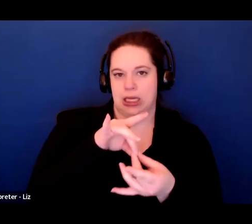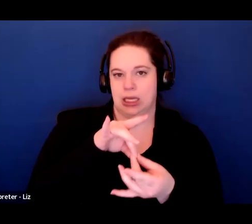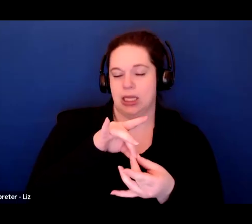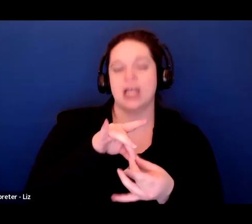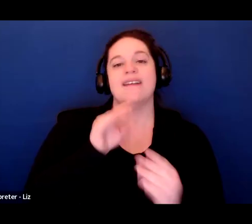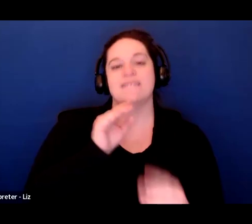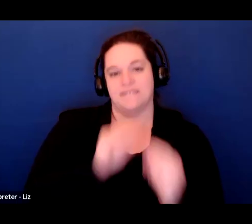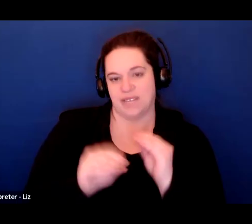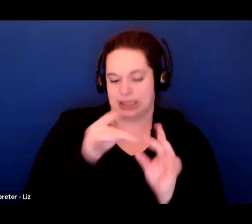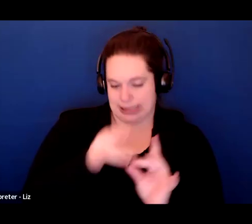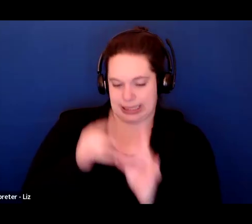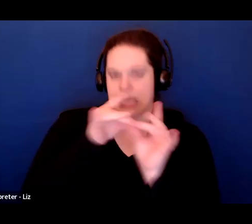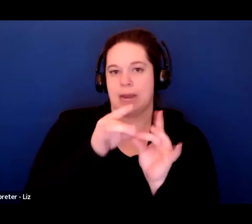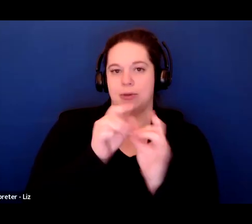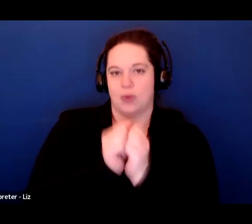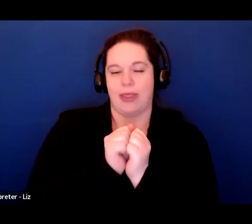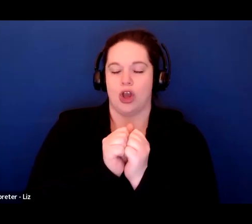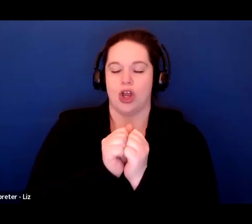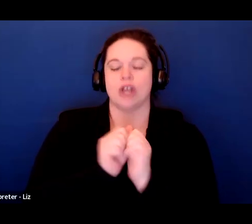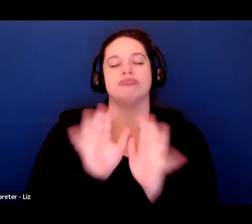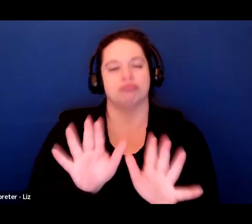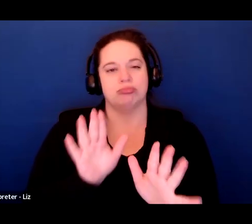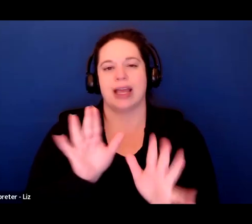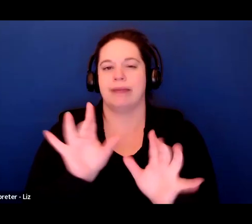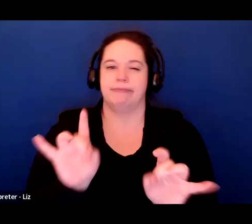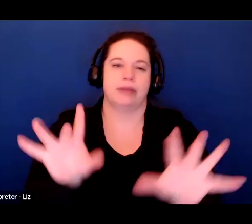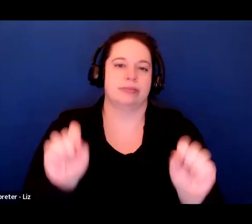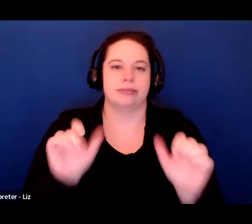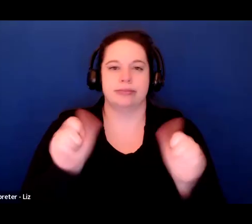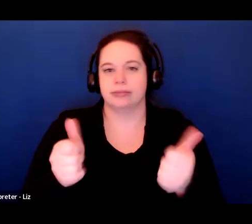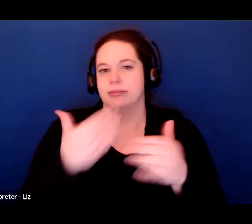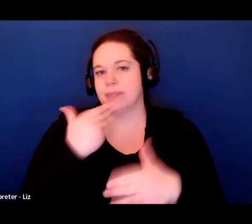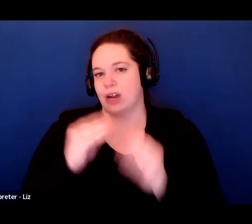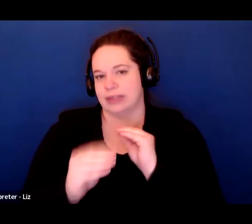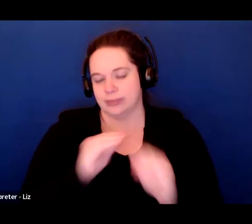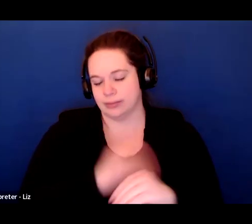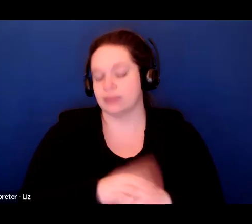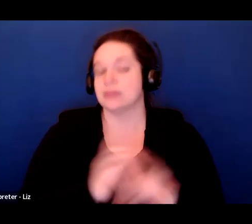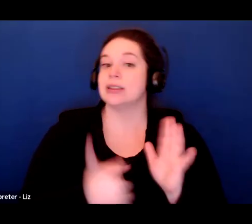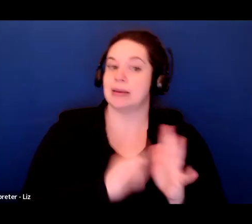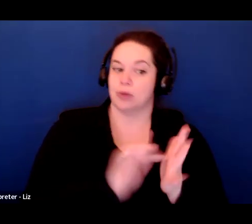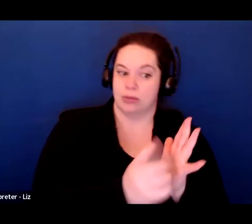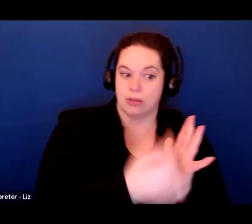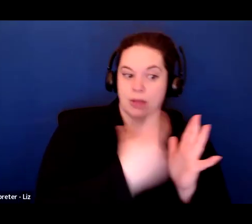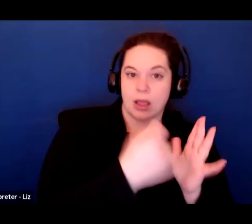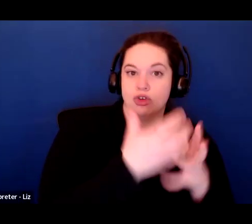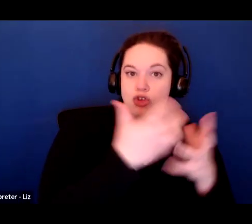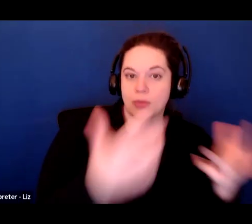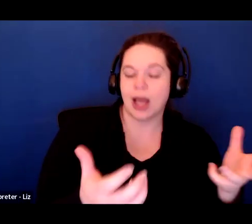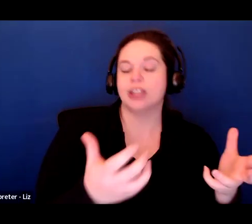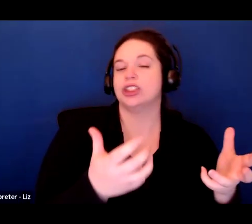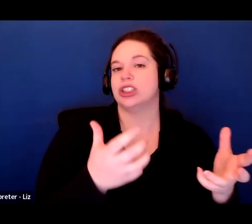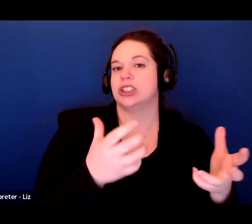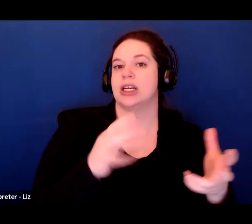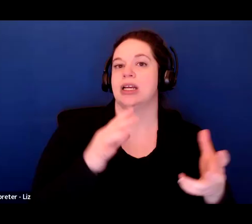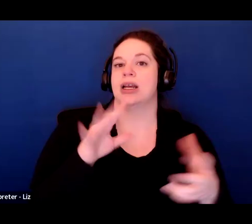sometimes on occasion, sometimes people get on too much medication and then the bladder tightens up and then they can't void. And then you